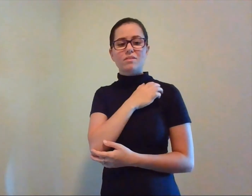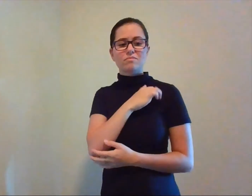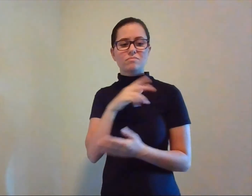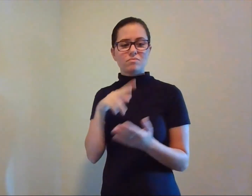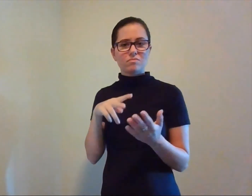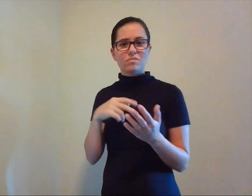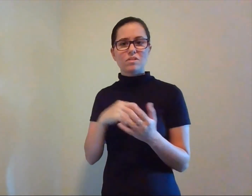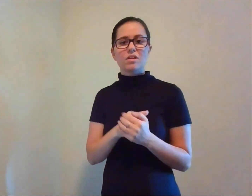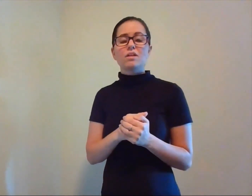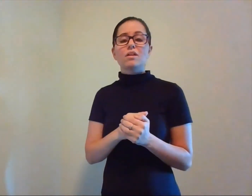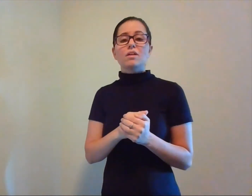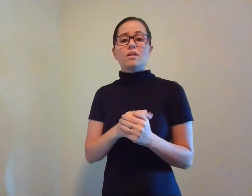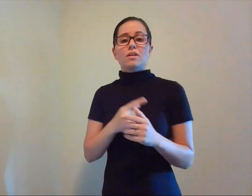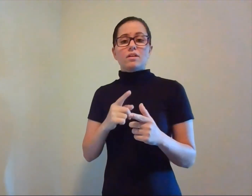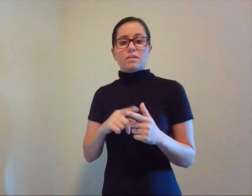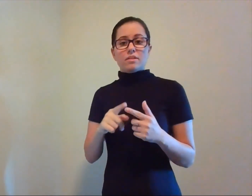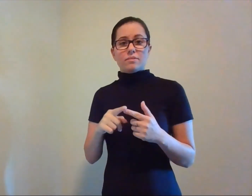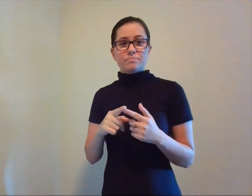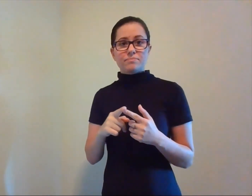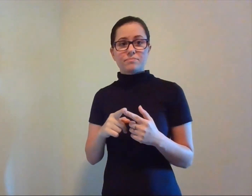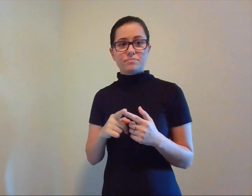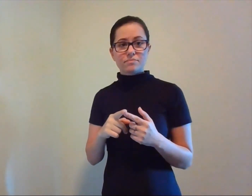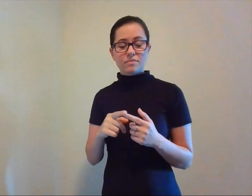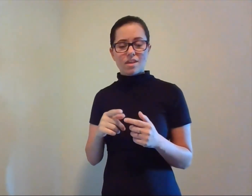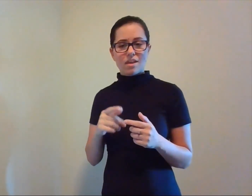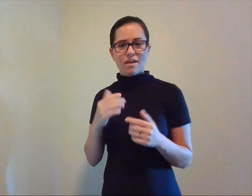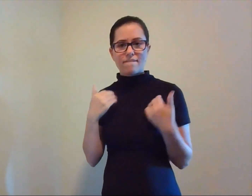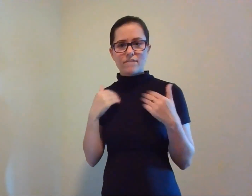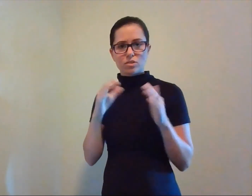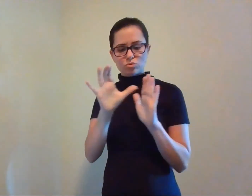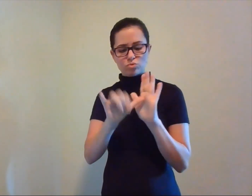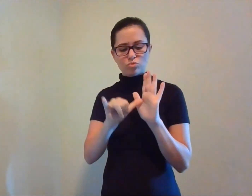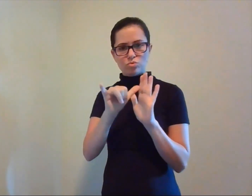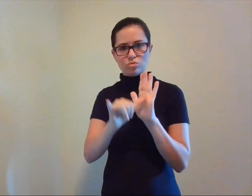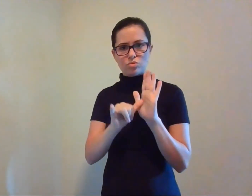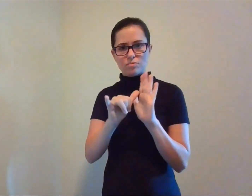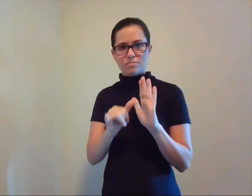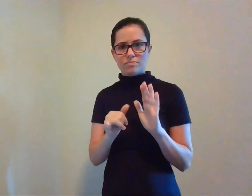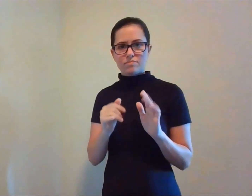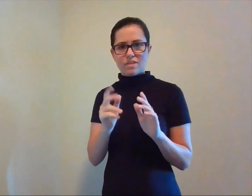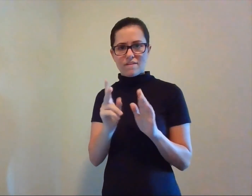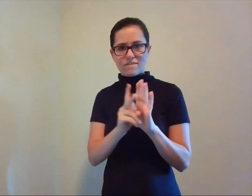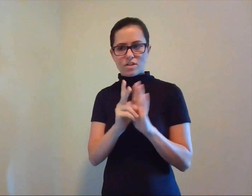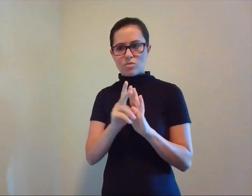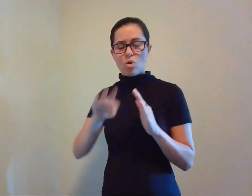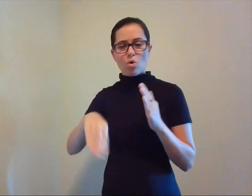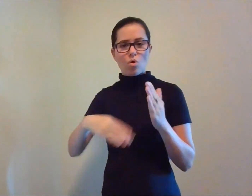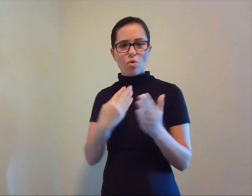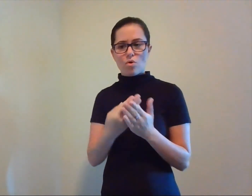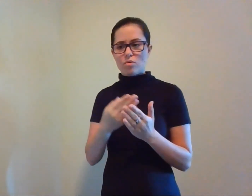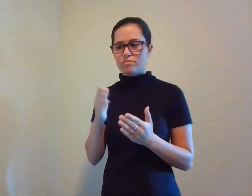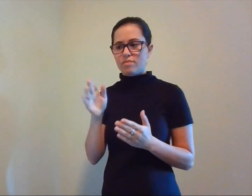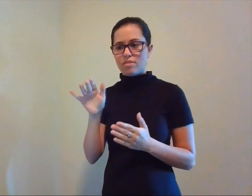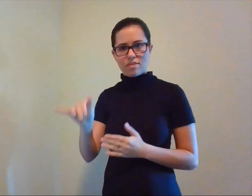watch a Watch Mojo thing on YouTube of all his top 10 performances, and of course this is so. Hold on, right there in the lounger.